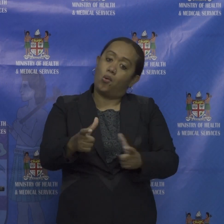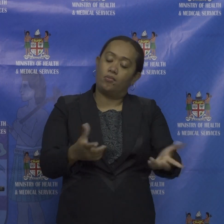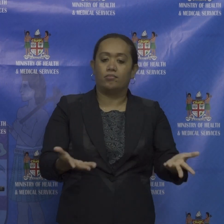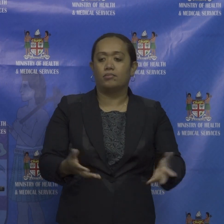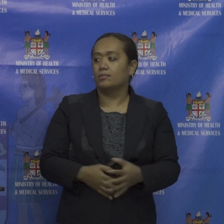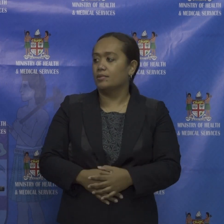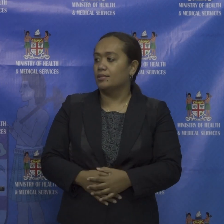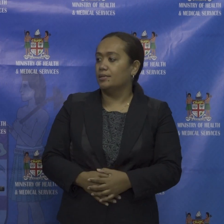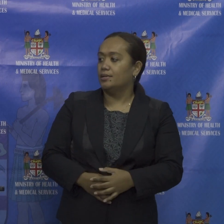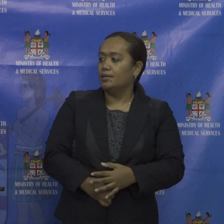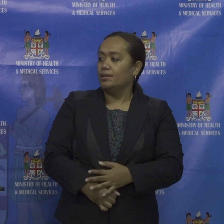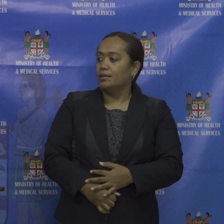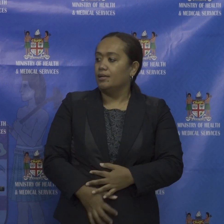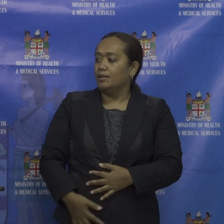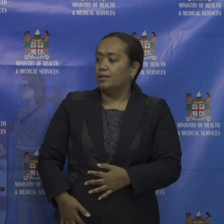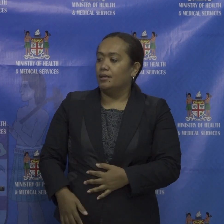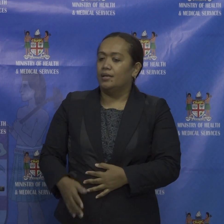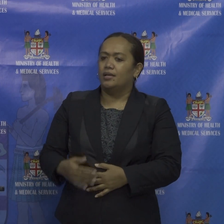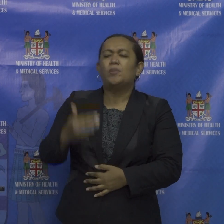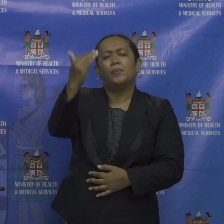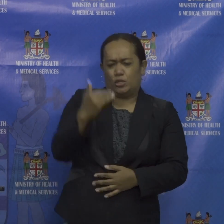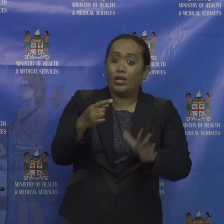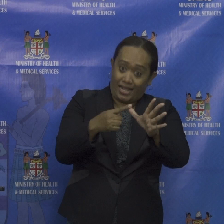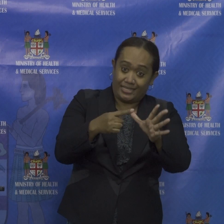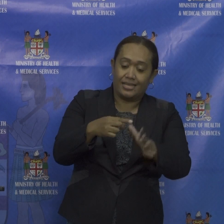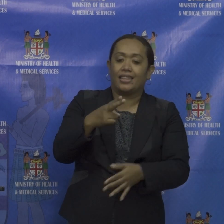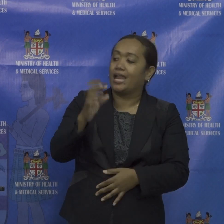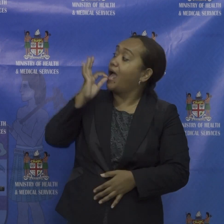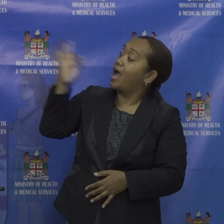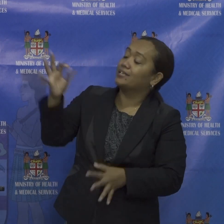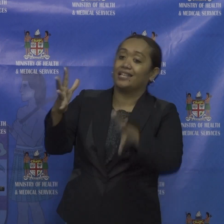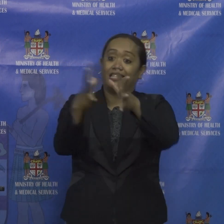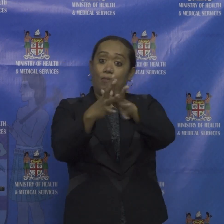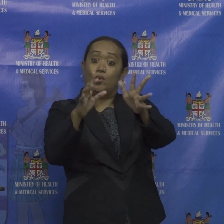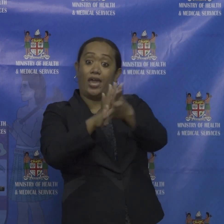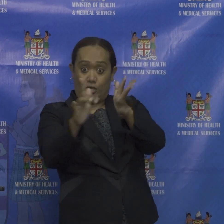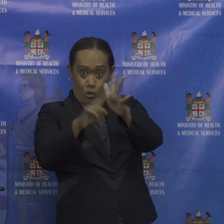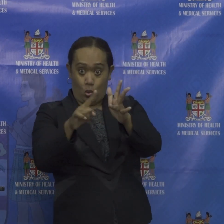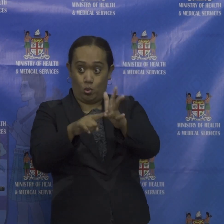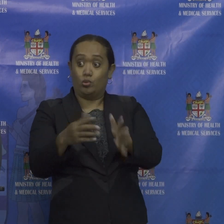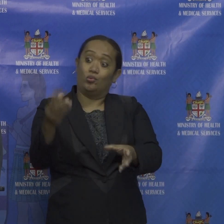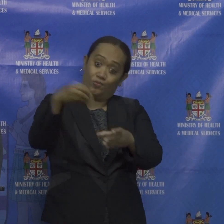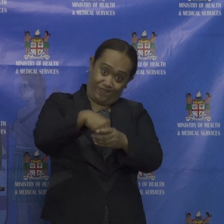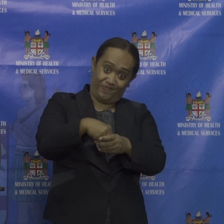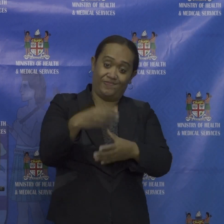I might just give you a short answer and I'll ask our WHO colleague to also step